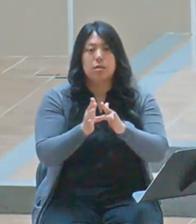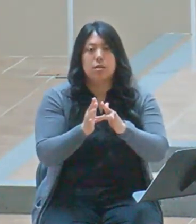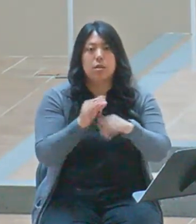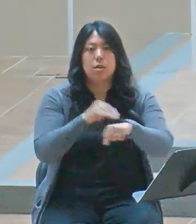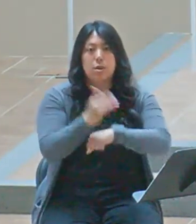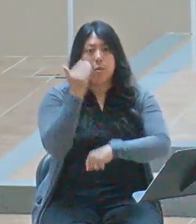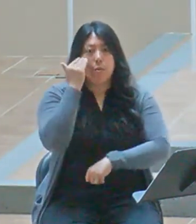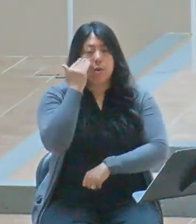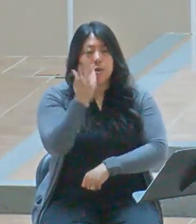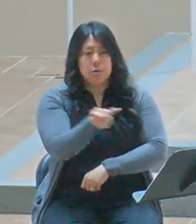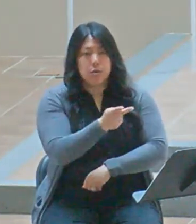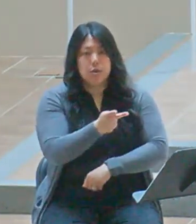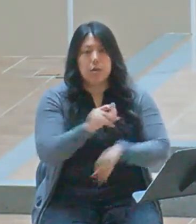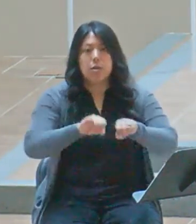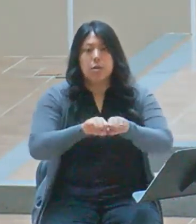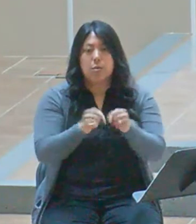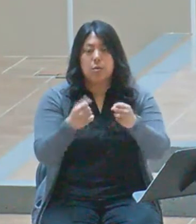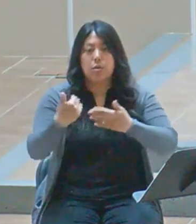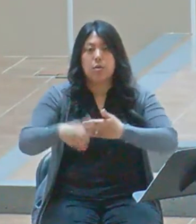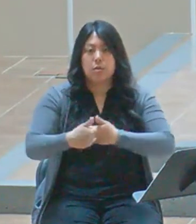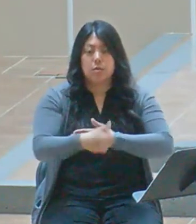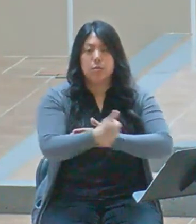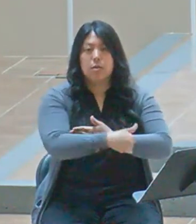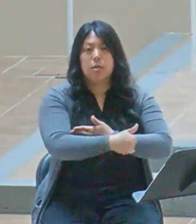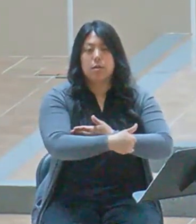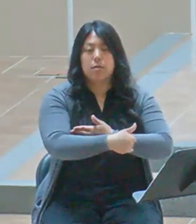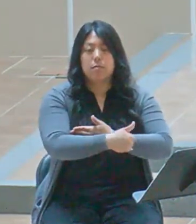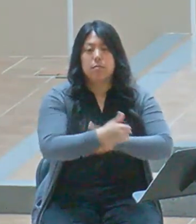them in the breaking of the bread."